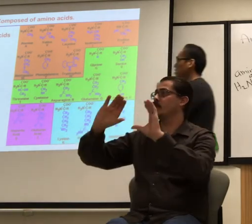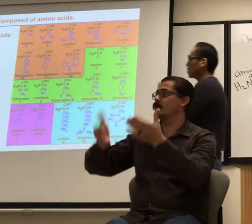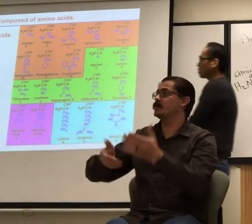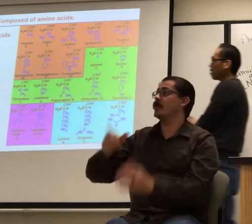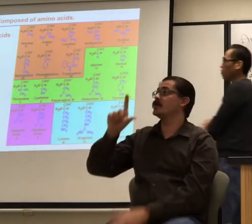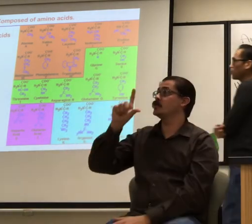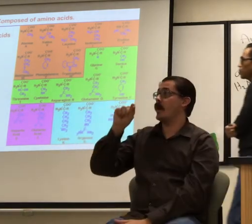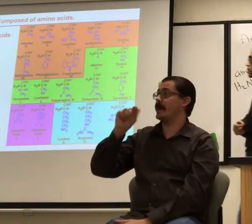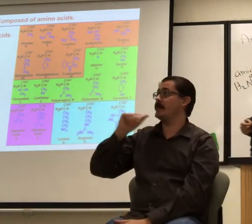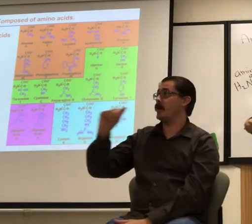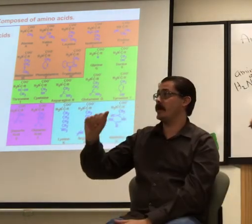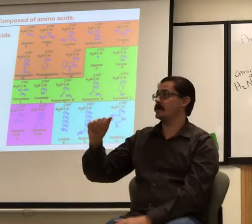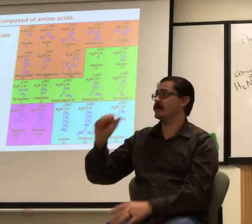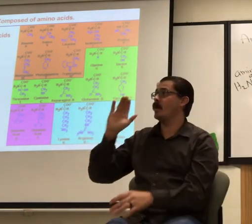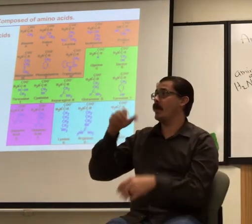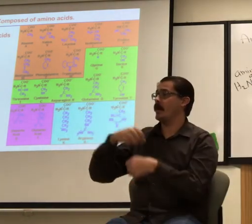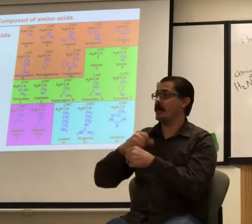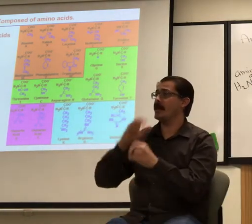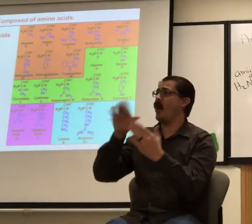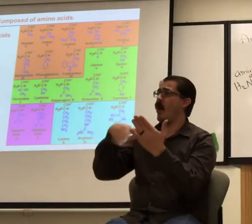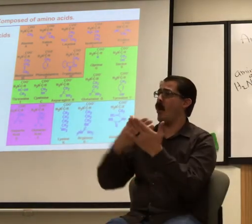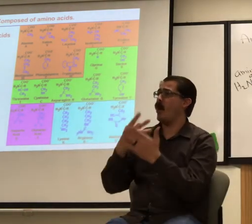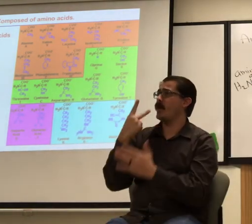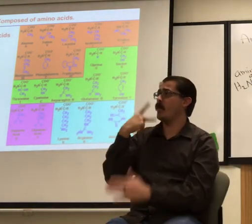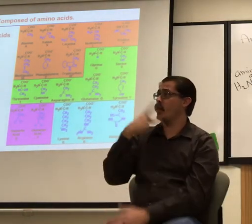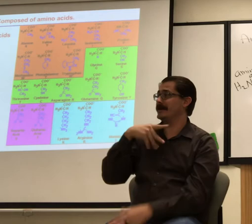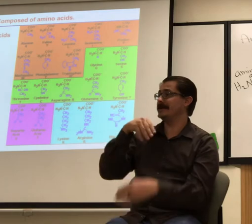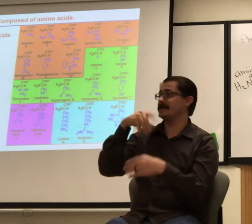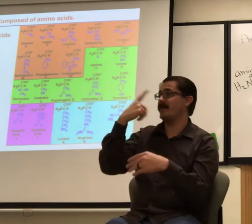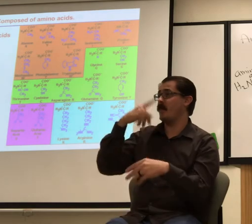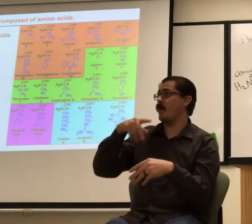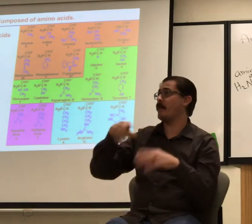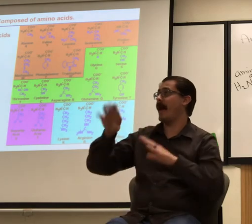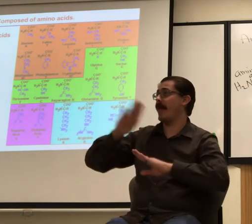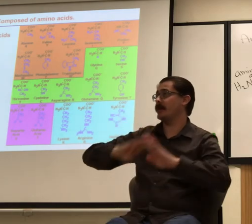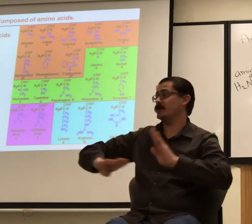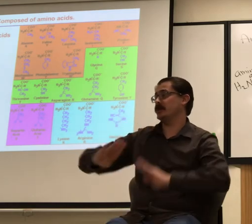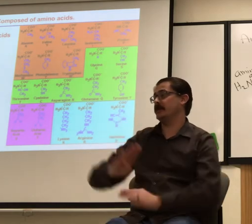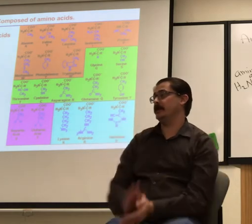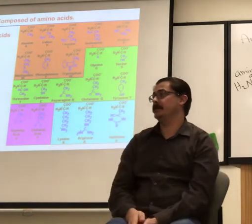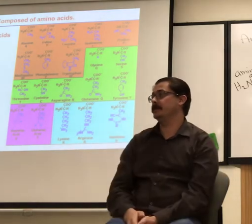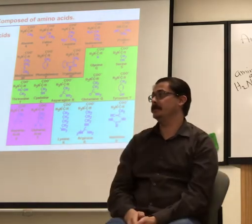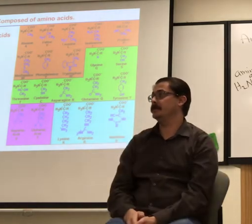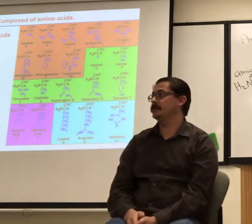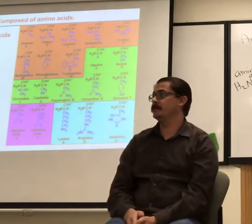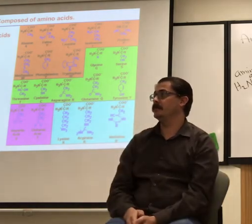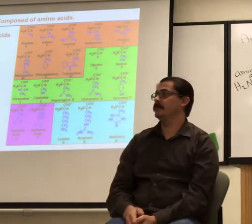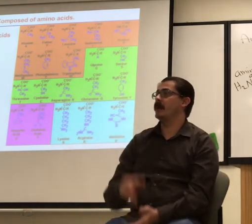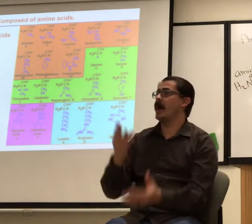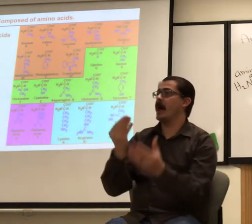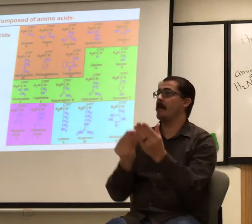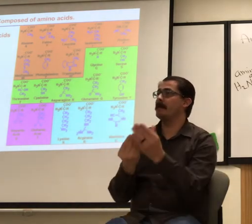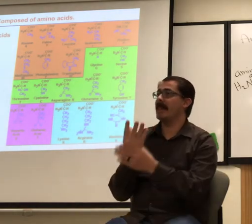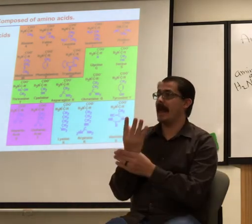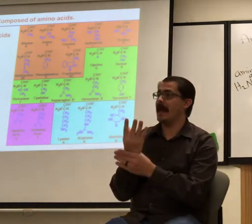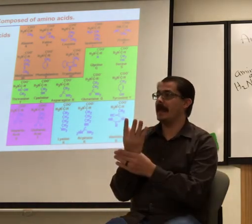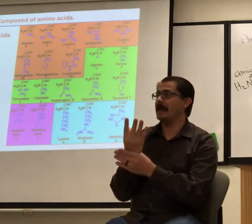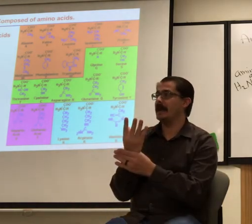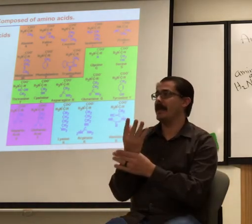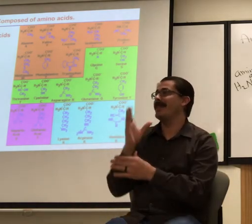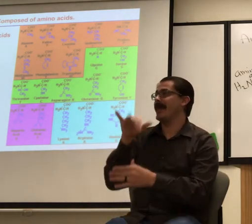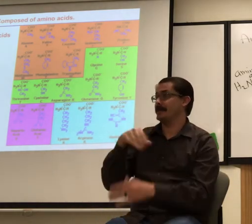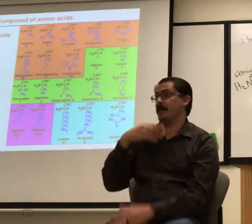building blocks build all the proteins in biology, okay? The plant sources are the